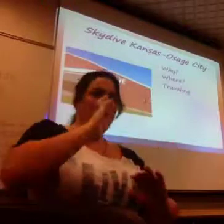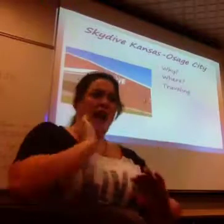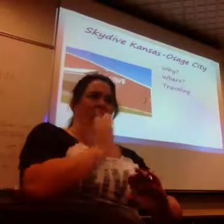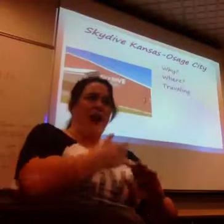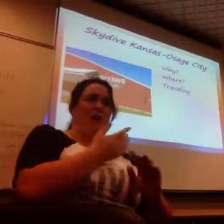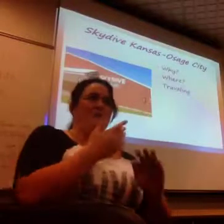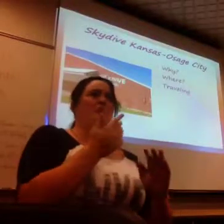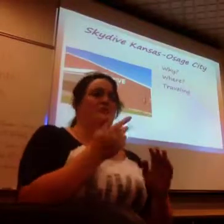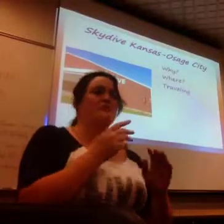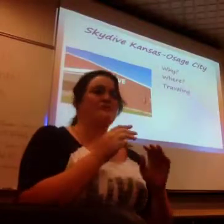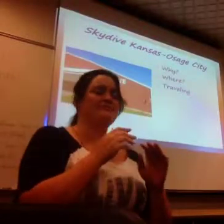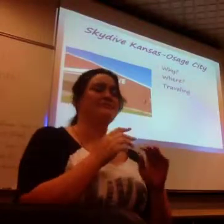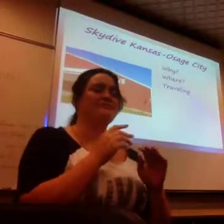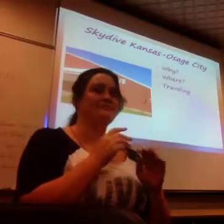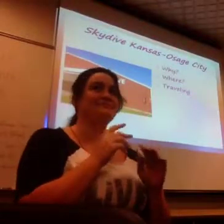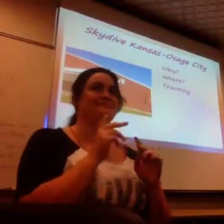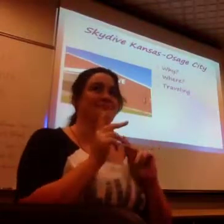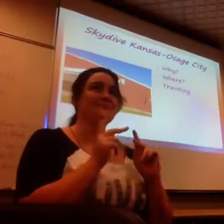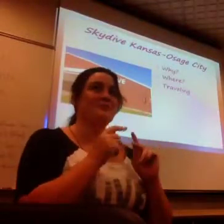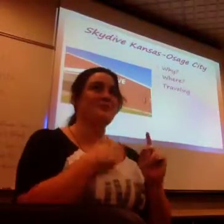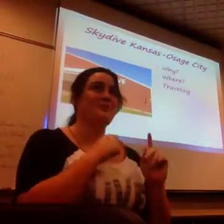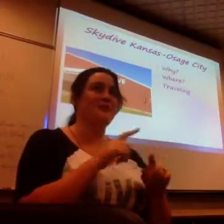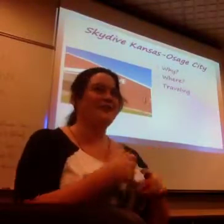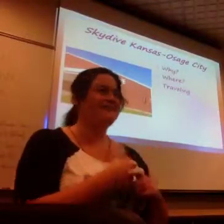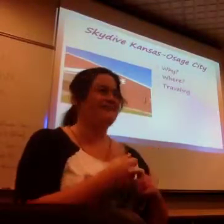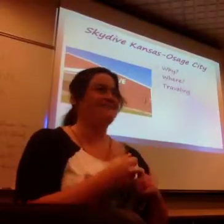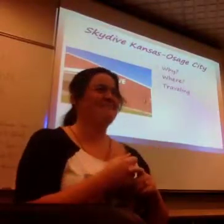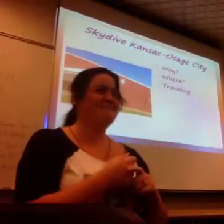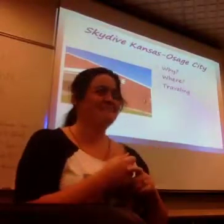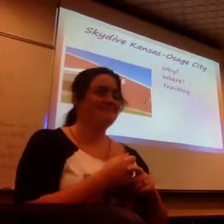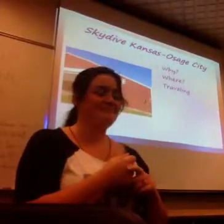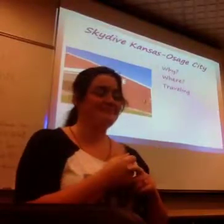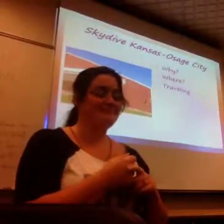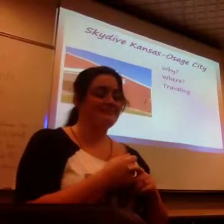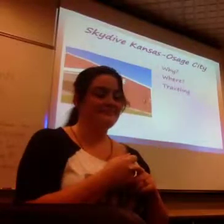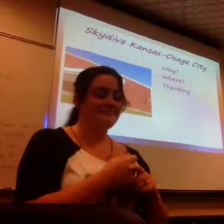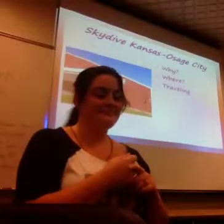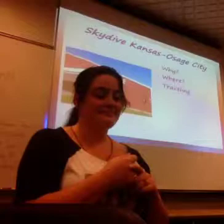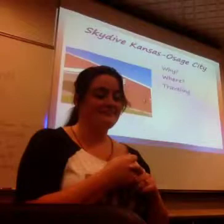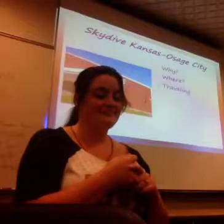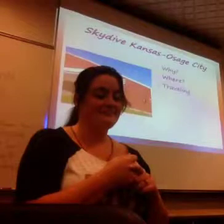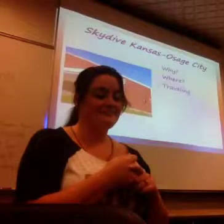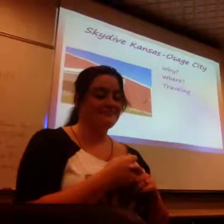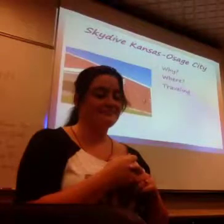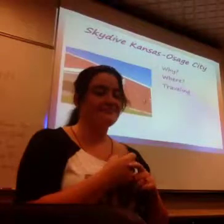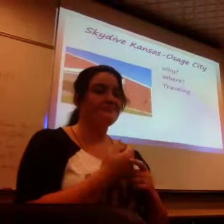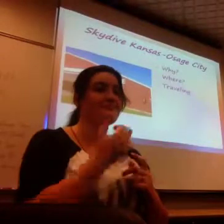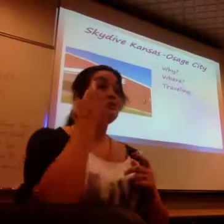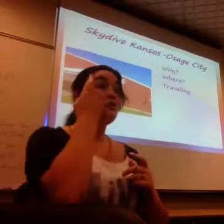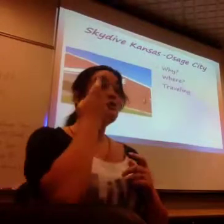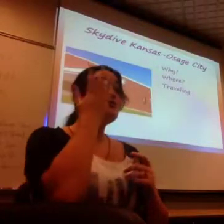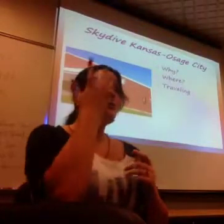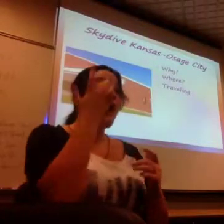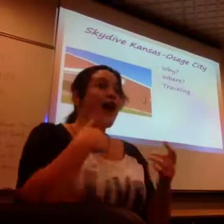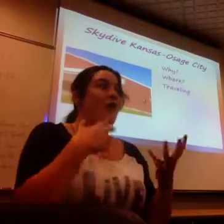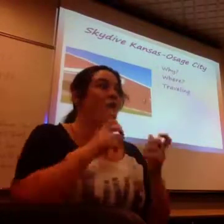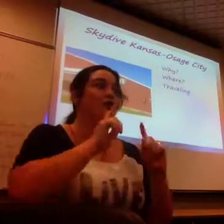in, pay, do all that kind of business. And reasoning why I wanted to go skydiving, I can't really tell